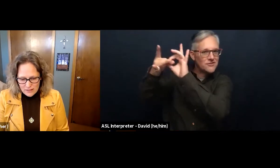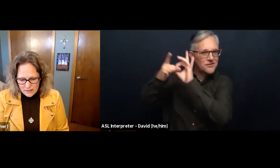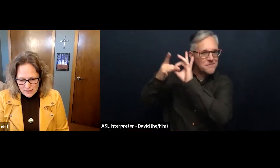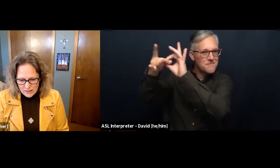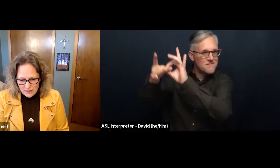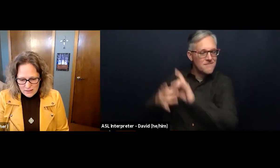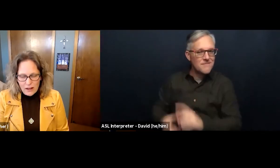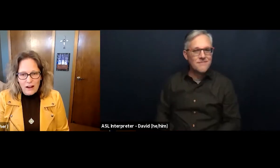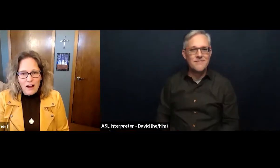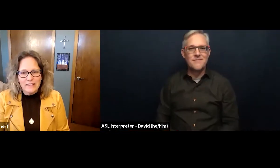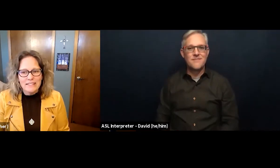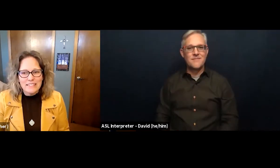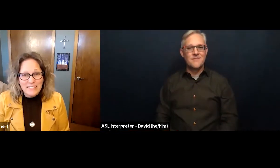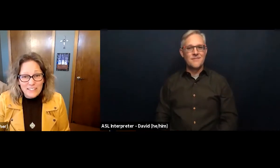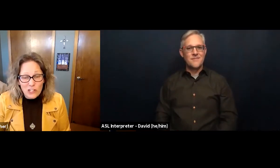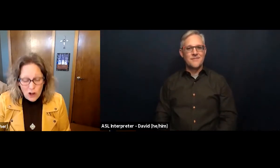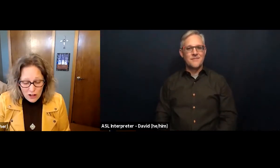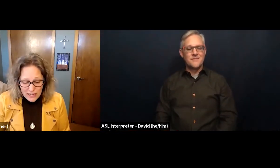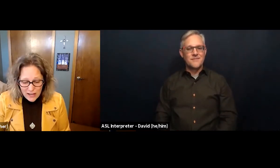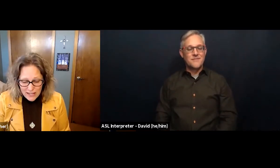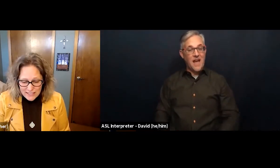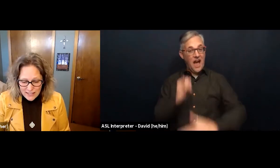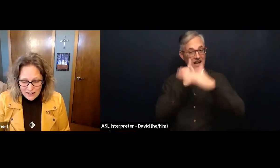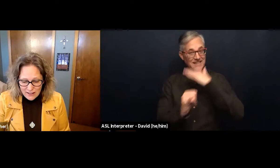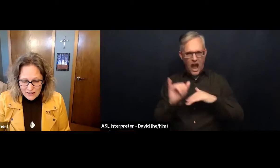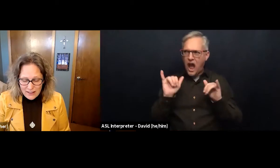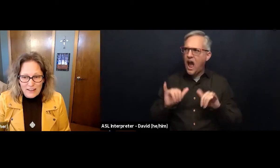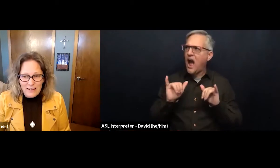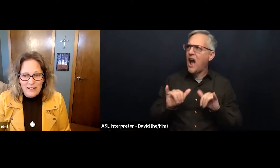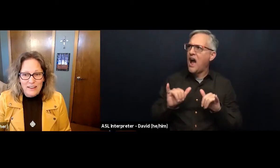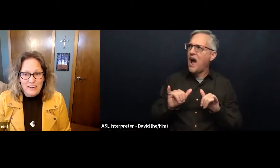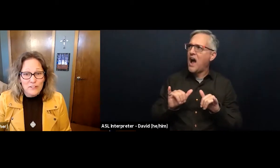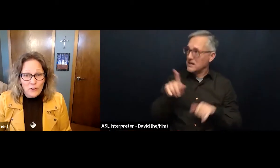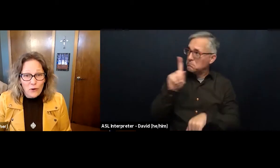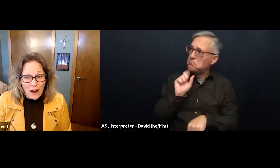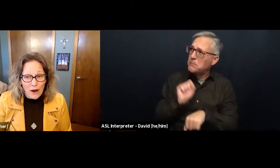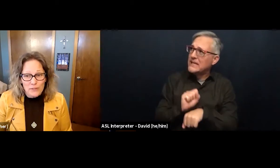God is still calling Isaiah to go out.